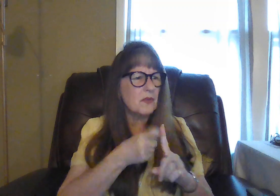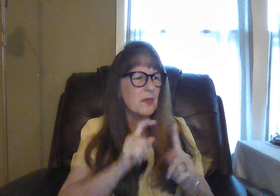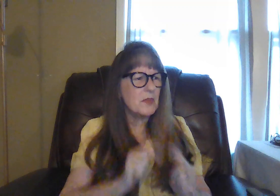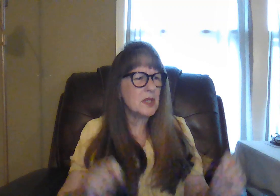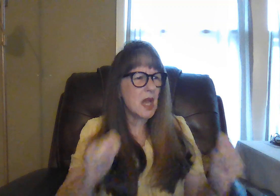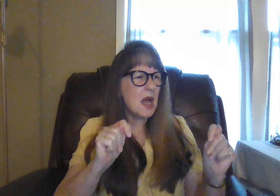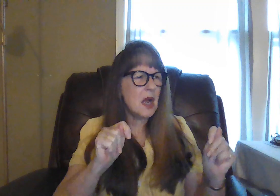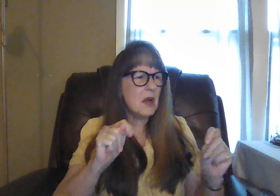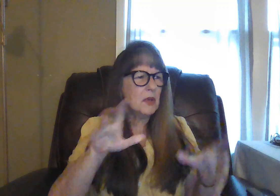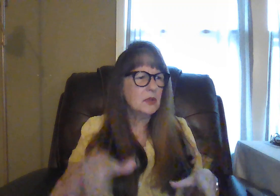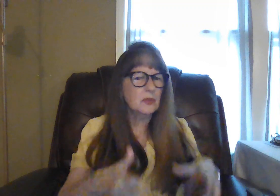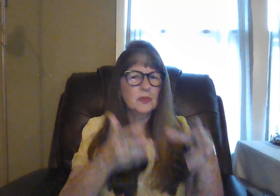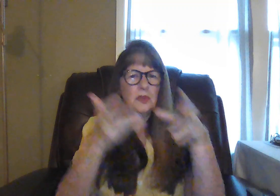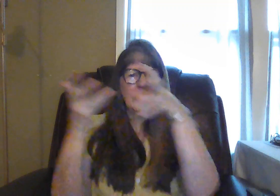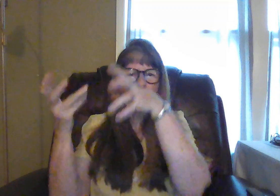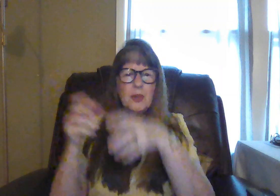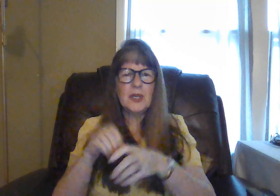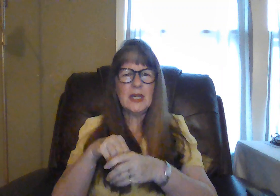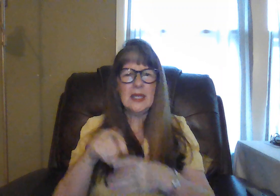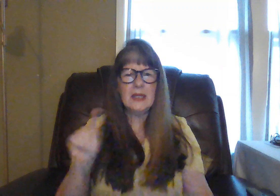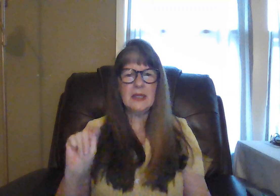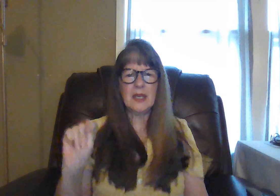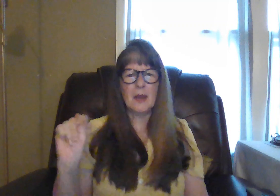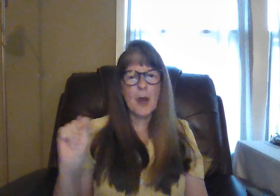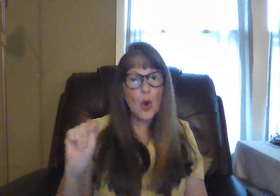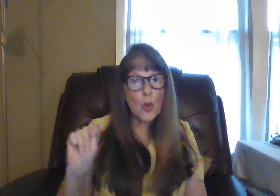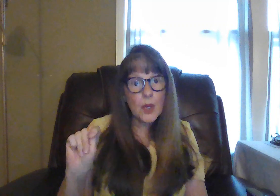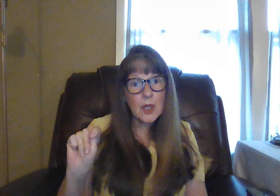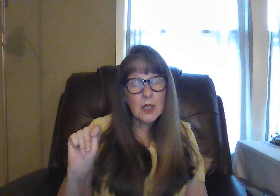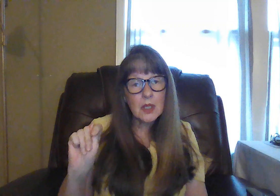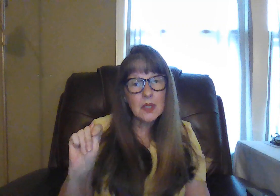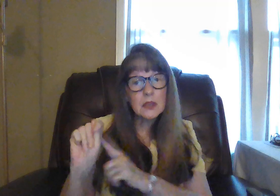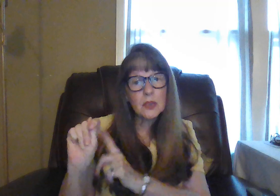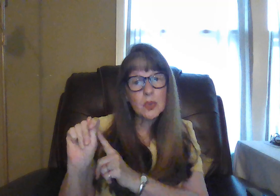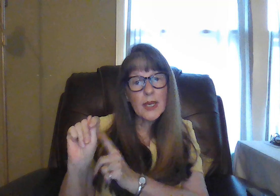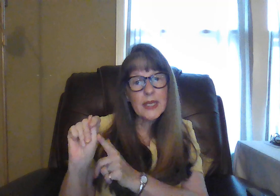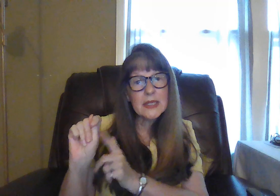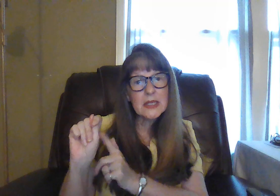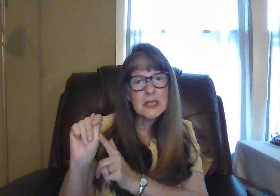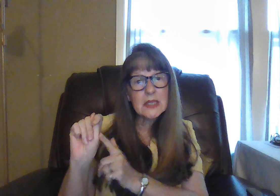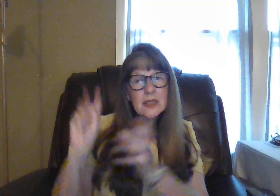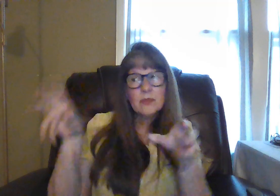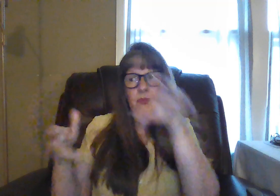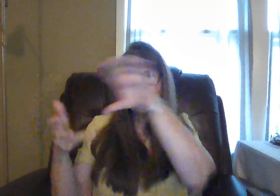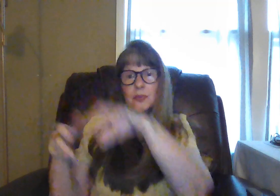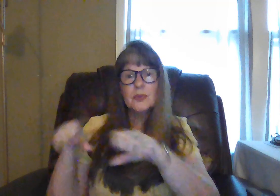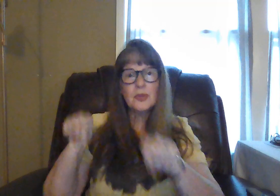from the tub, put in the commode, the toilet, so you